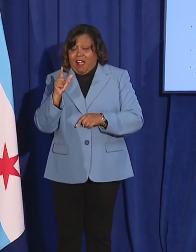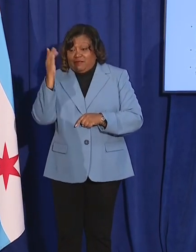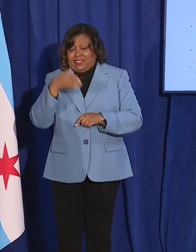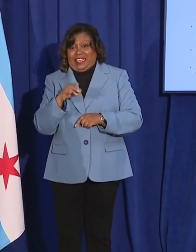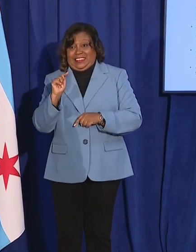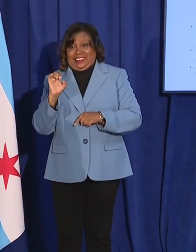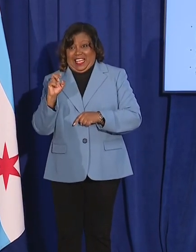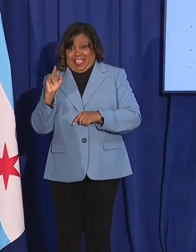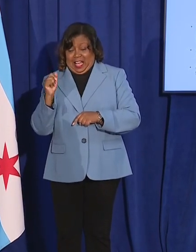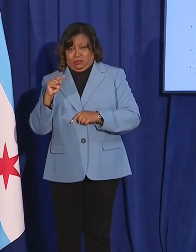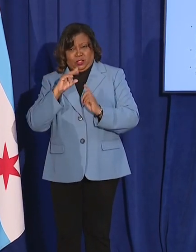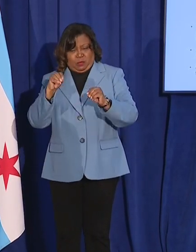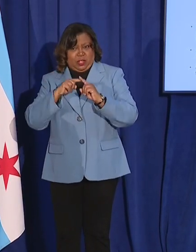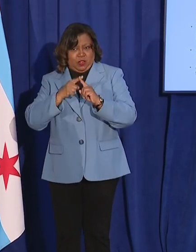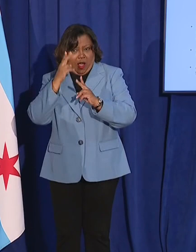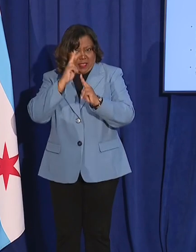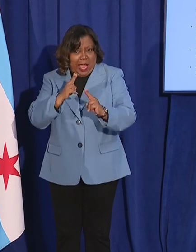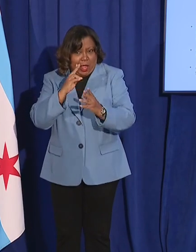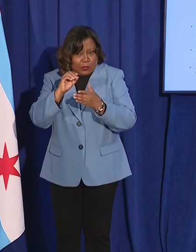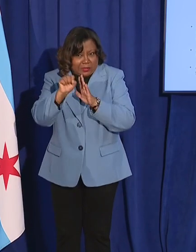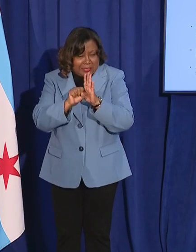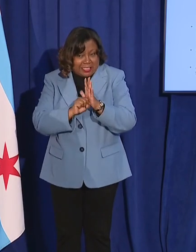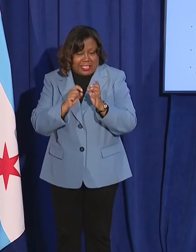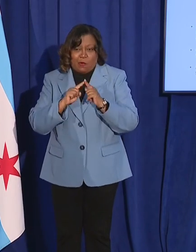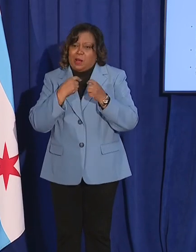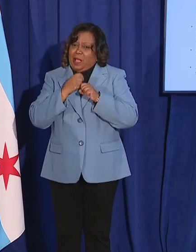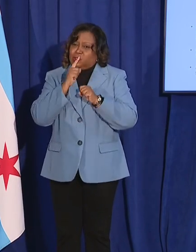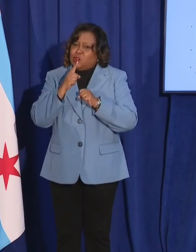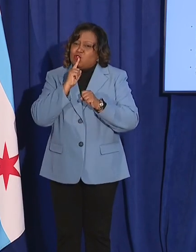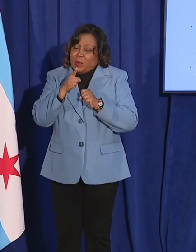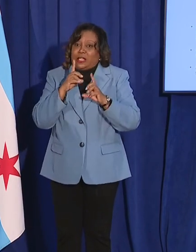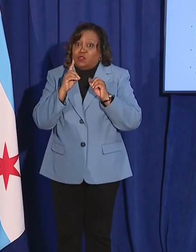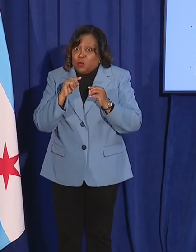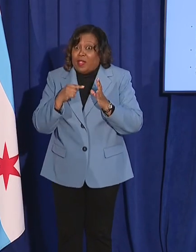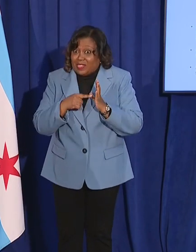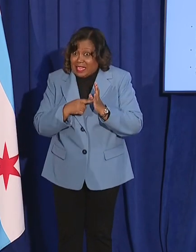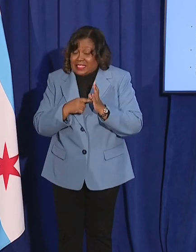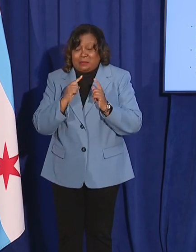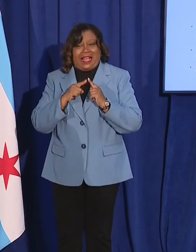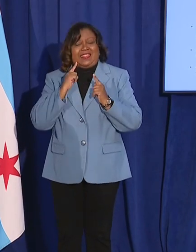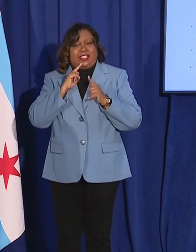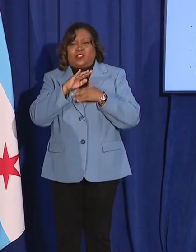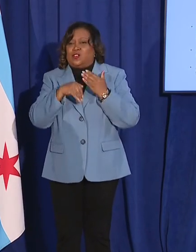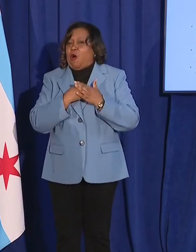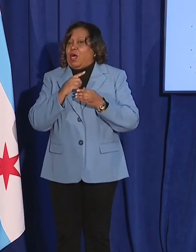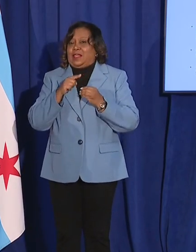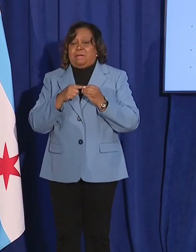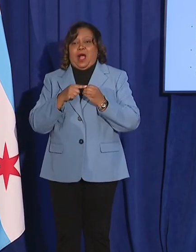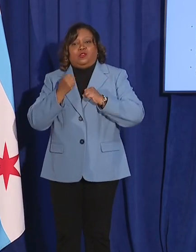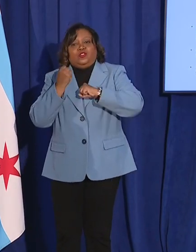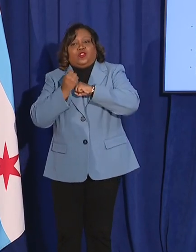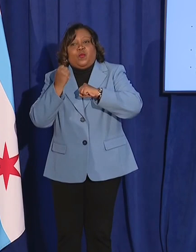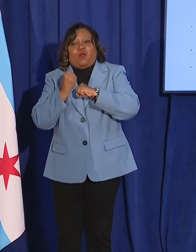chi.gov/takeout. Now, we're putting you on the honor system. We wanted to make sure you actually do this because this is all about